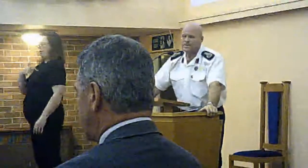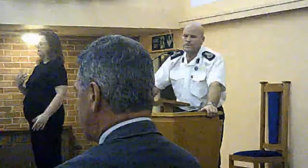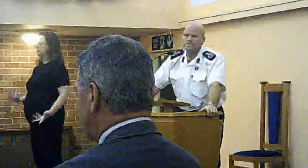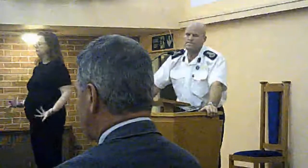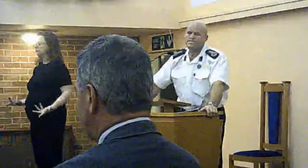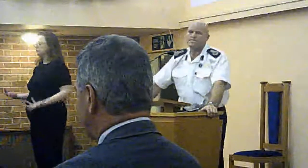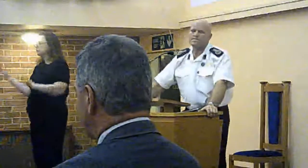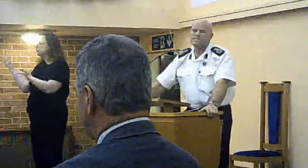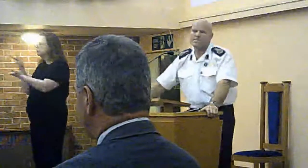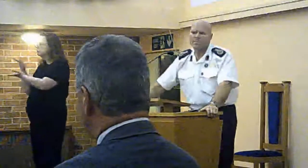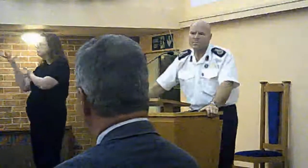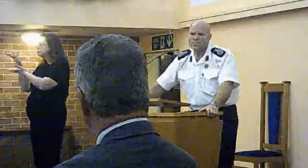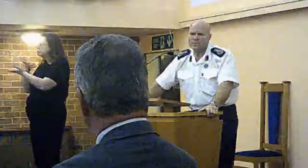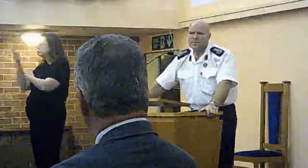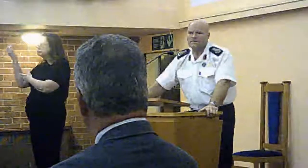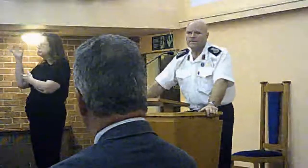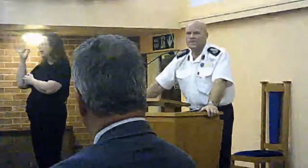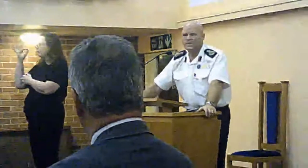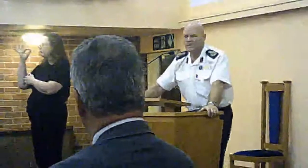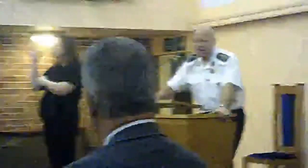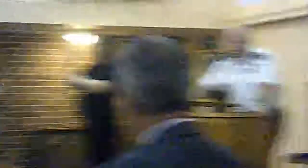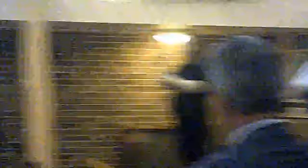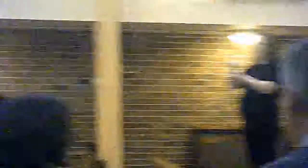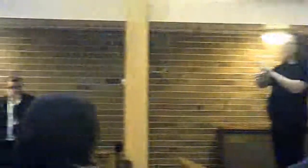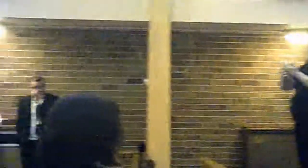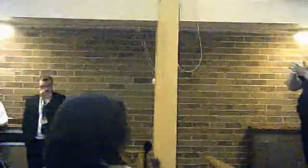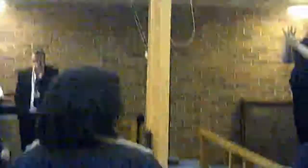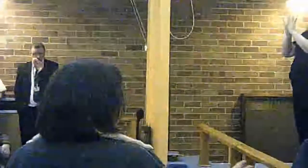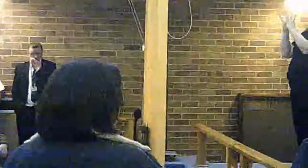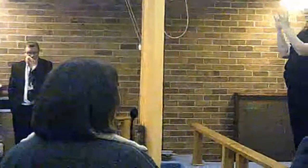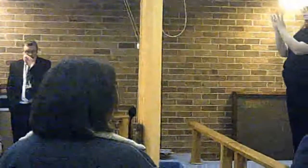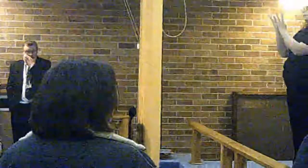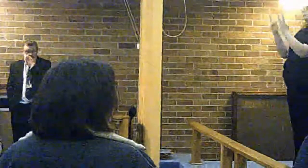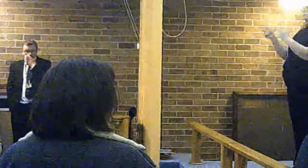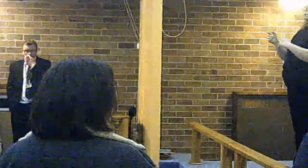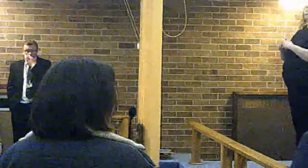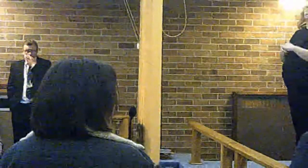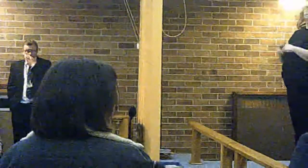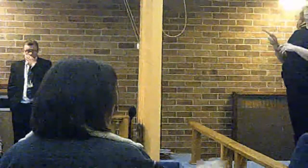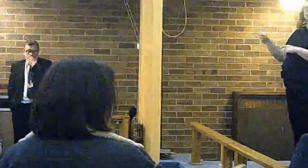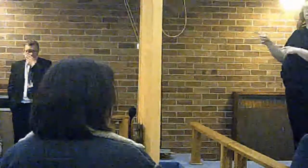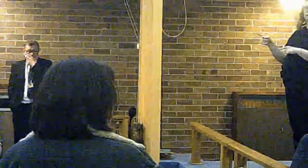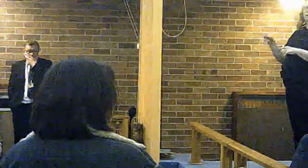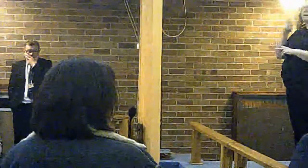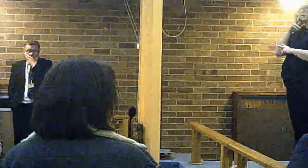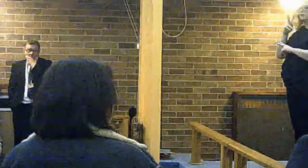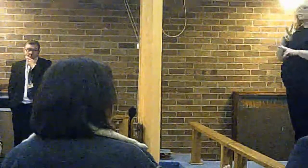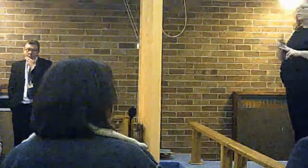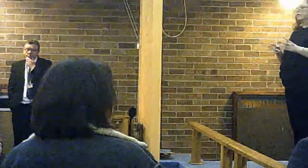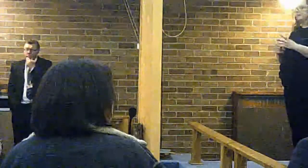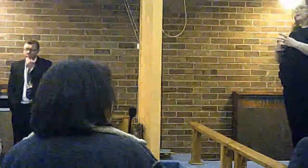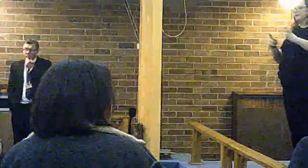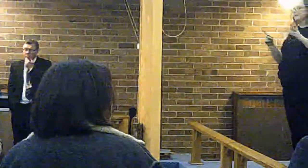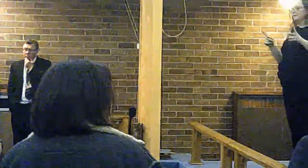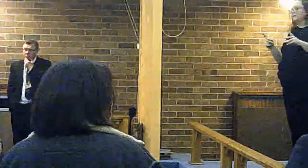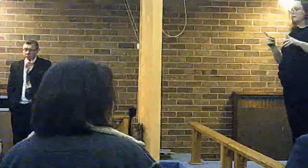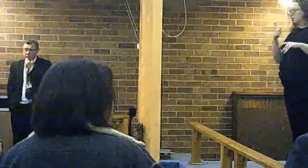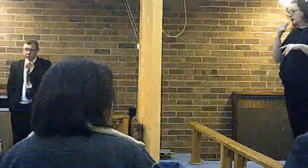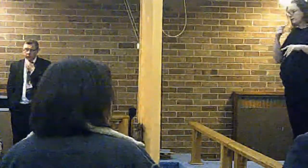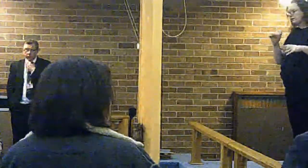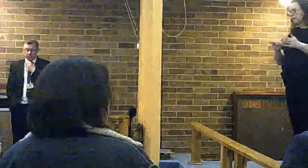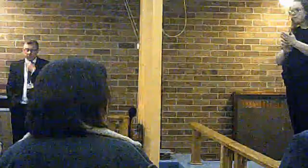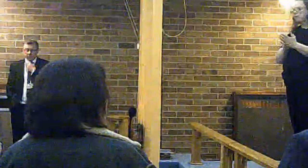talking to the council and the planning people. Surely they can then look at the plan and see if cultural